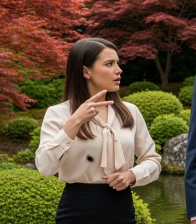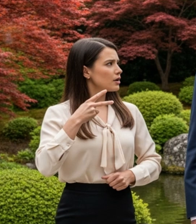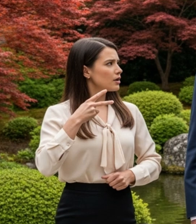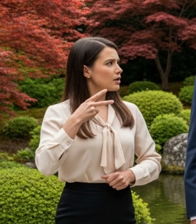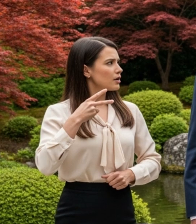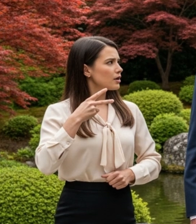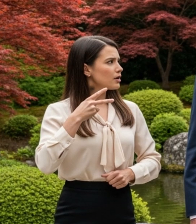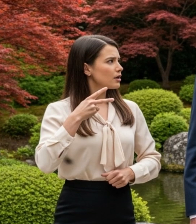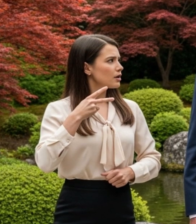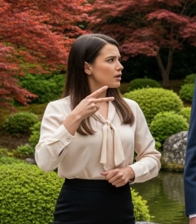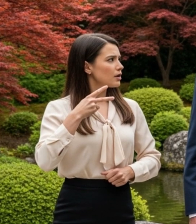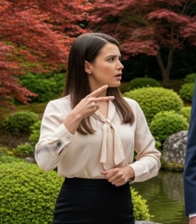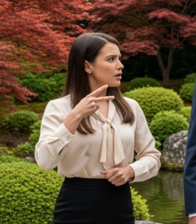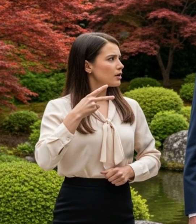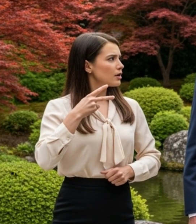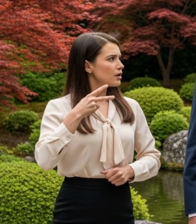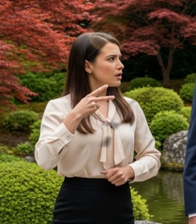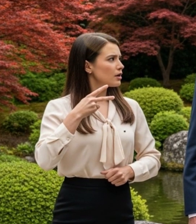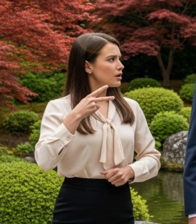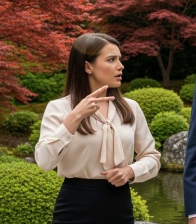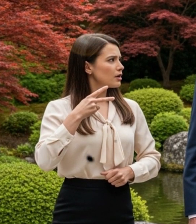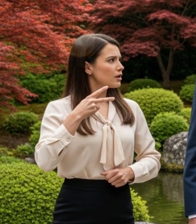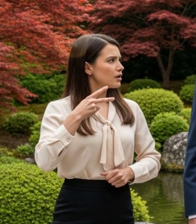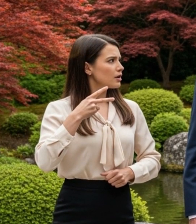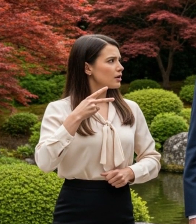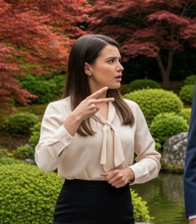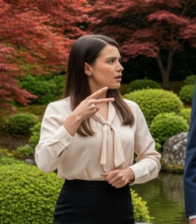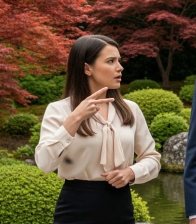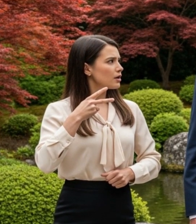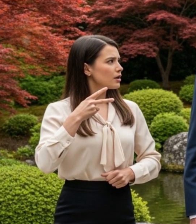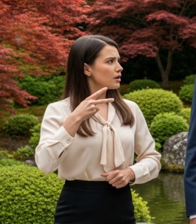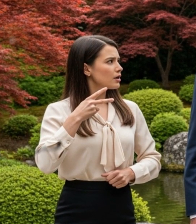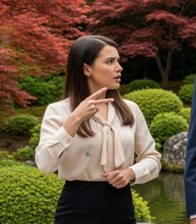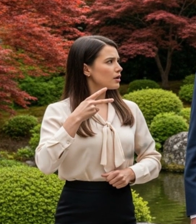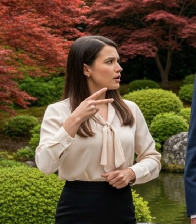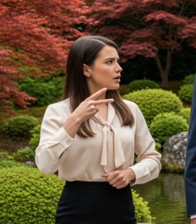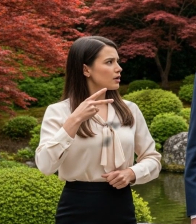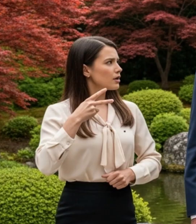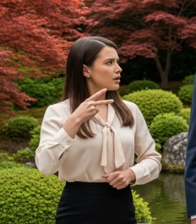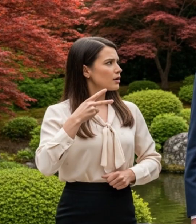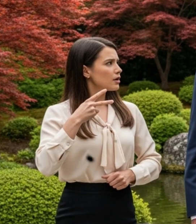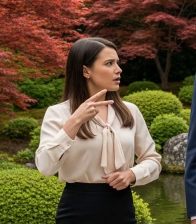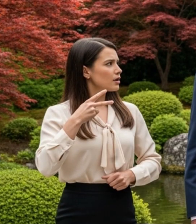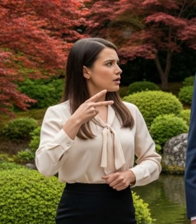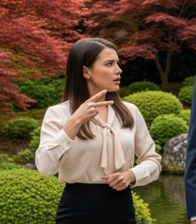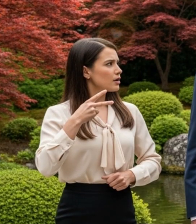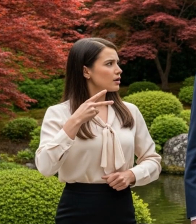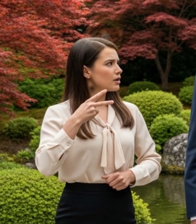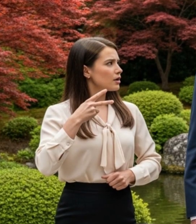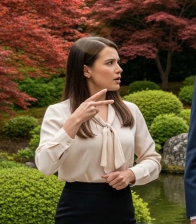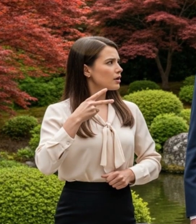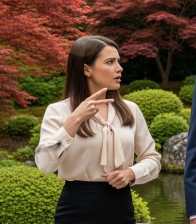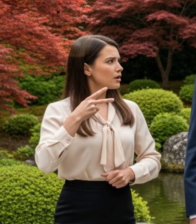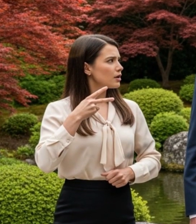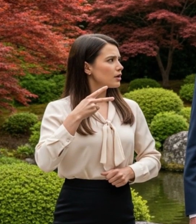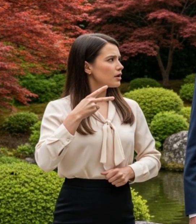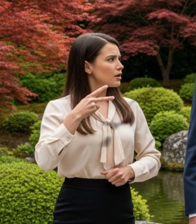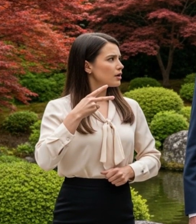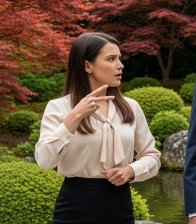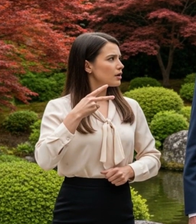a composer. She made sure I experienced music my own way, through the vibrations of the cello body, through the way she